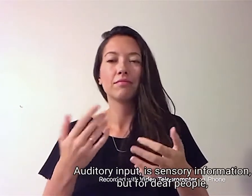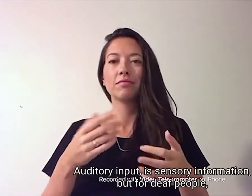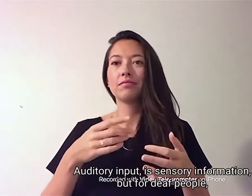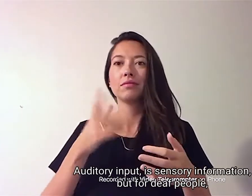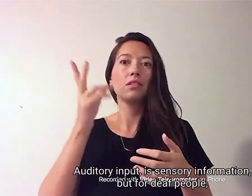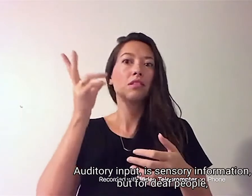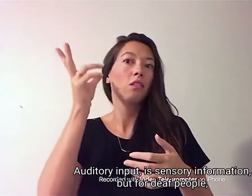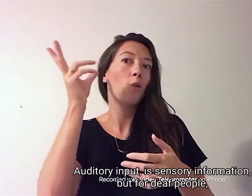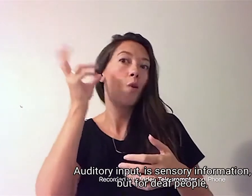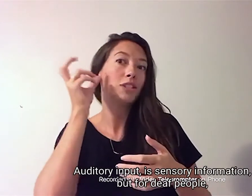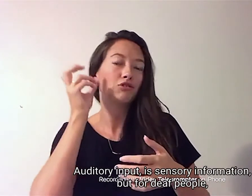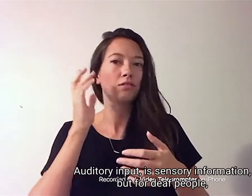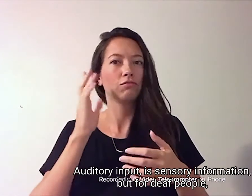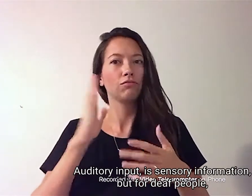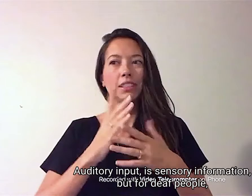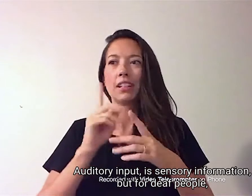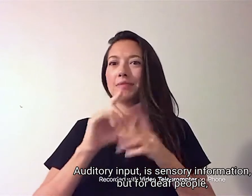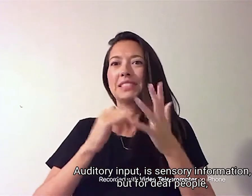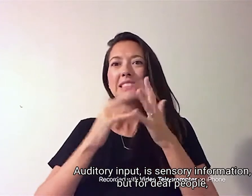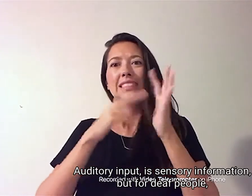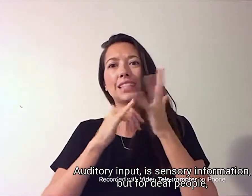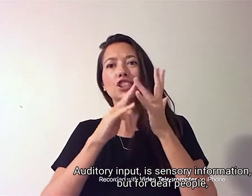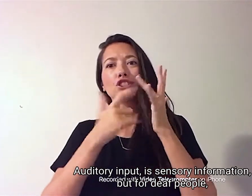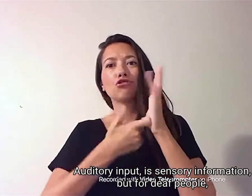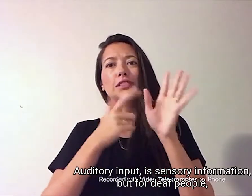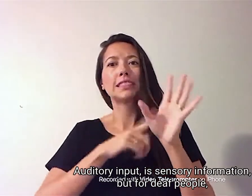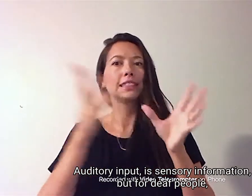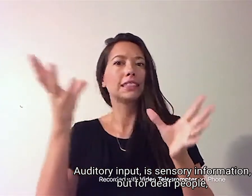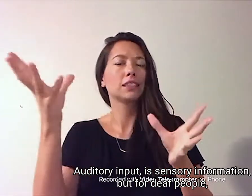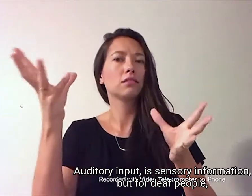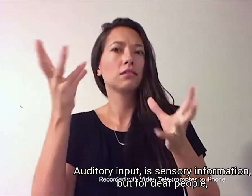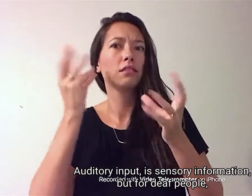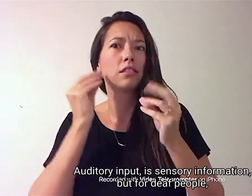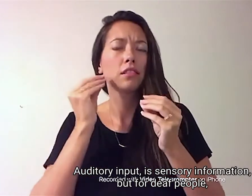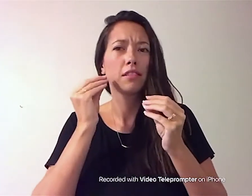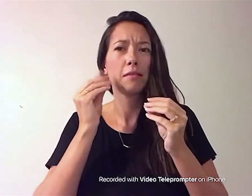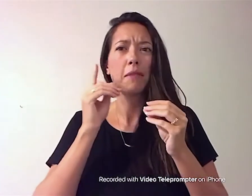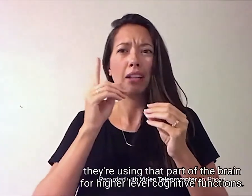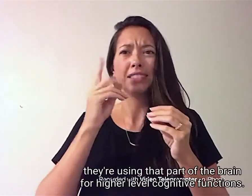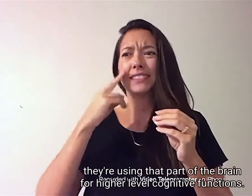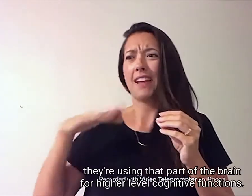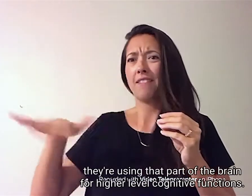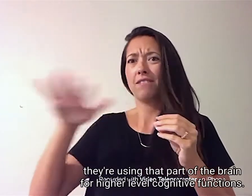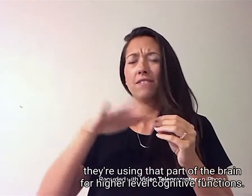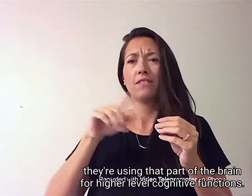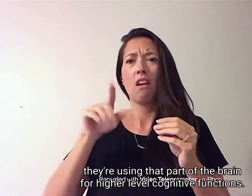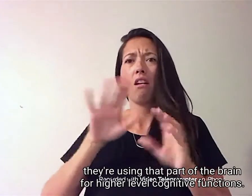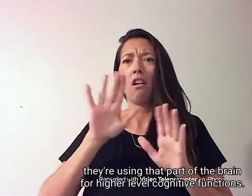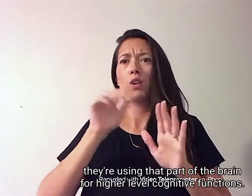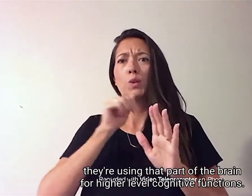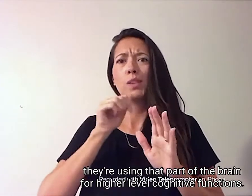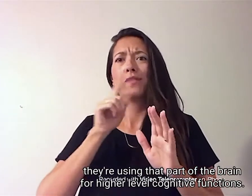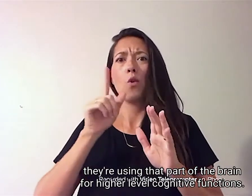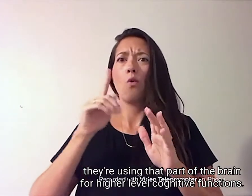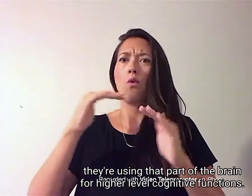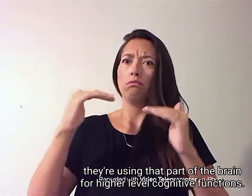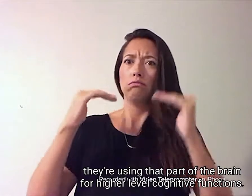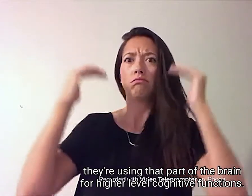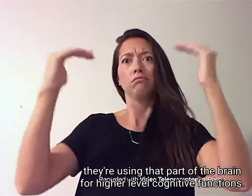Auditory input is sensory information. But for deaf people, they're using that part of the brain for higher level